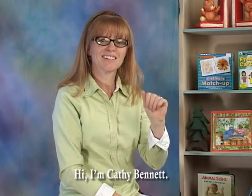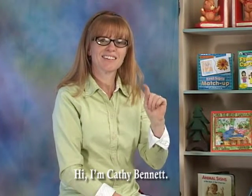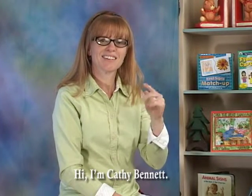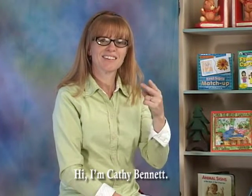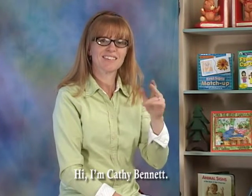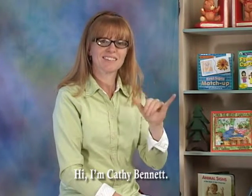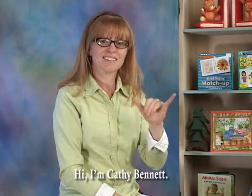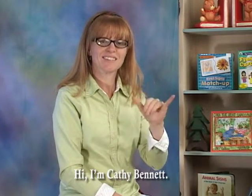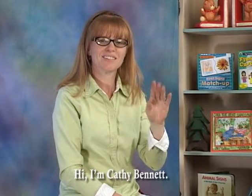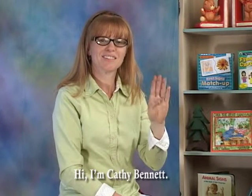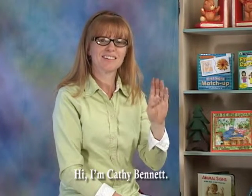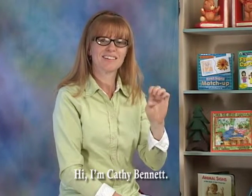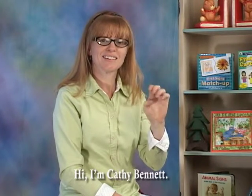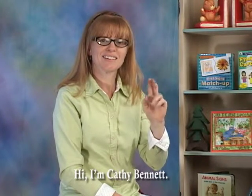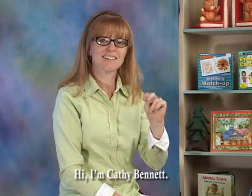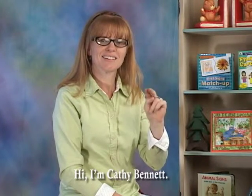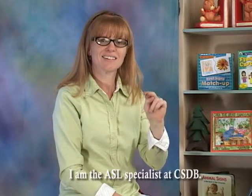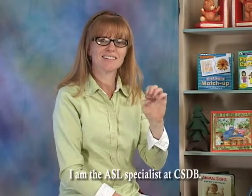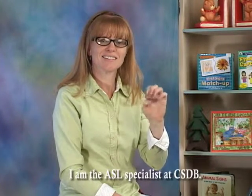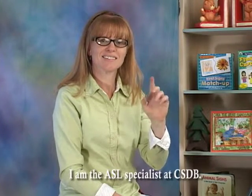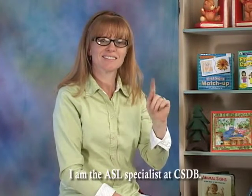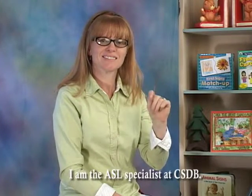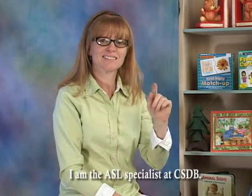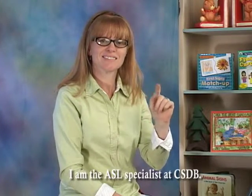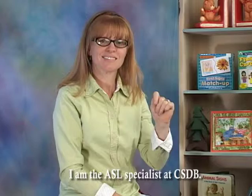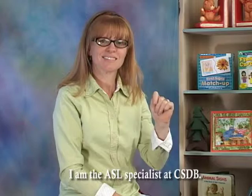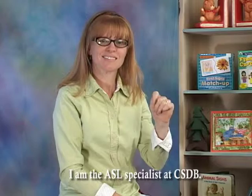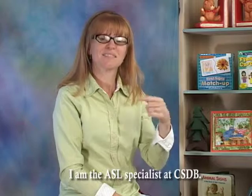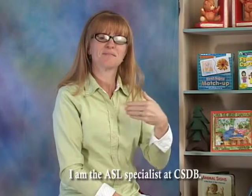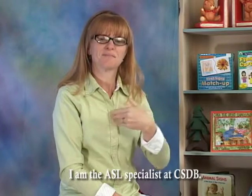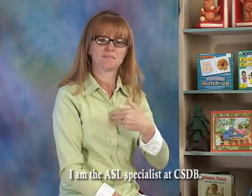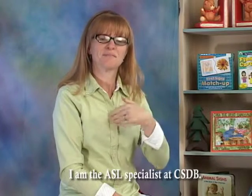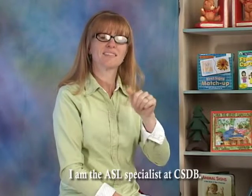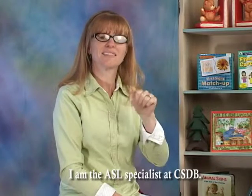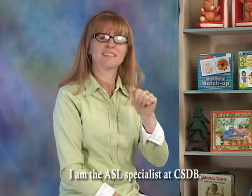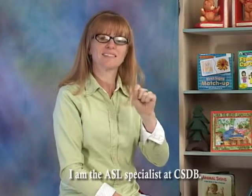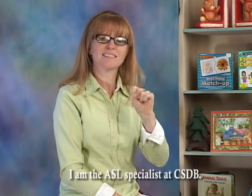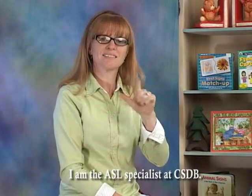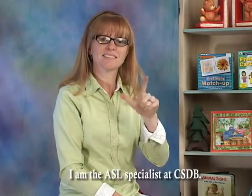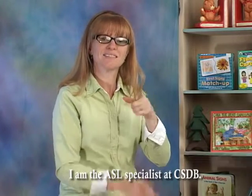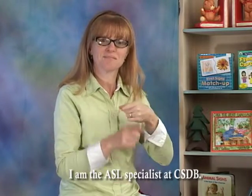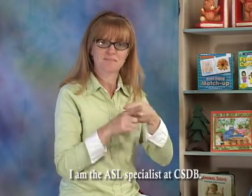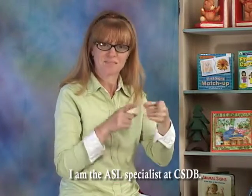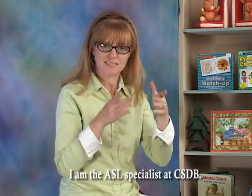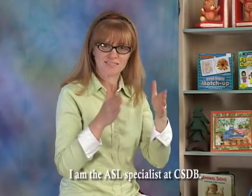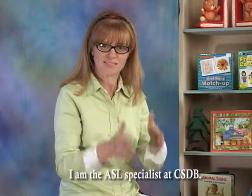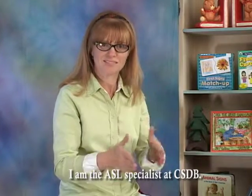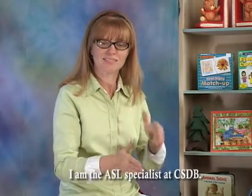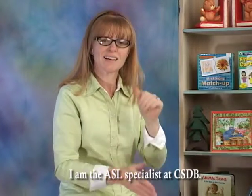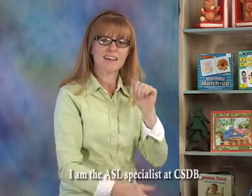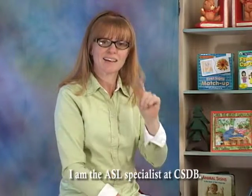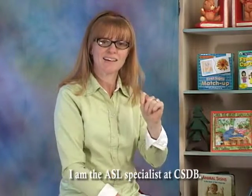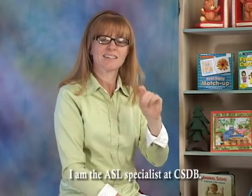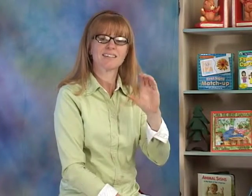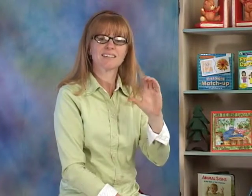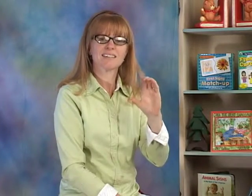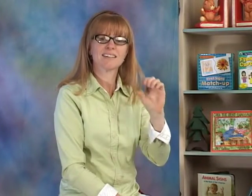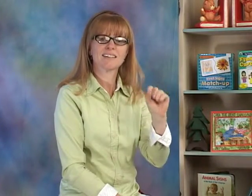Hi, I'm Kathy Bennett. I'm the ASL specialist at CSDB.